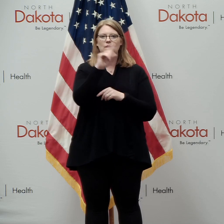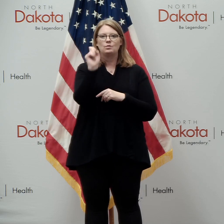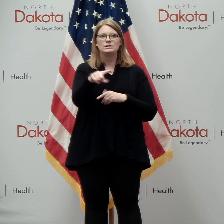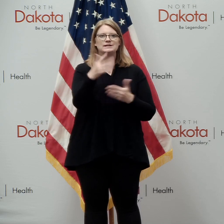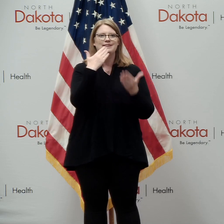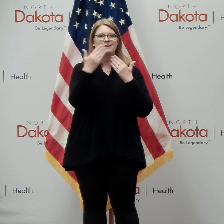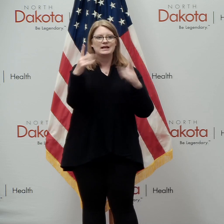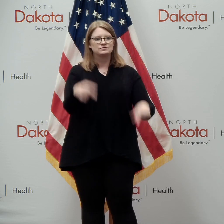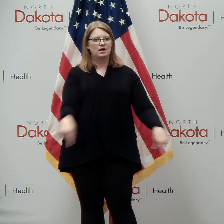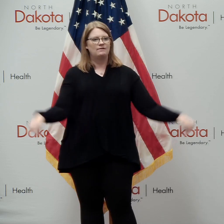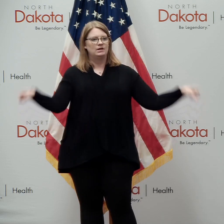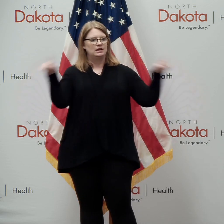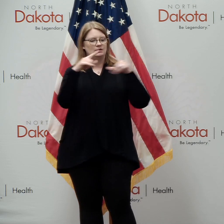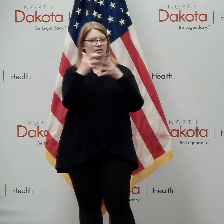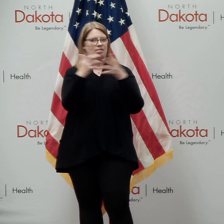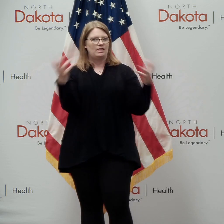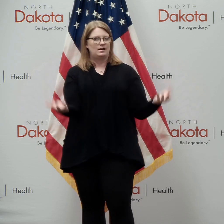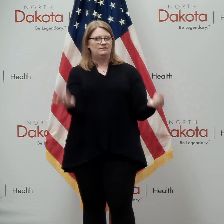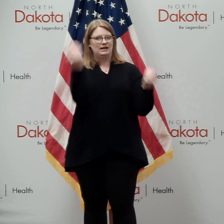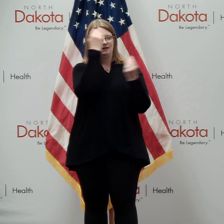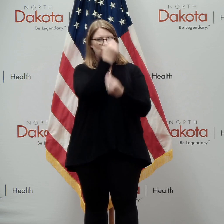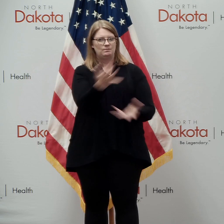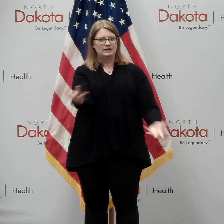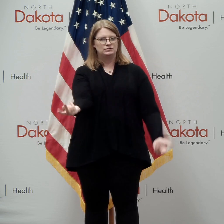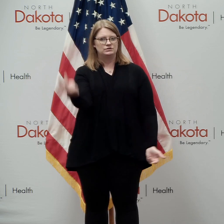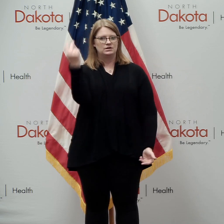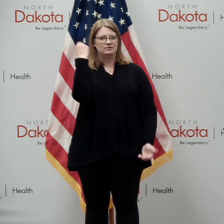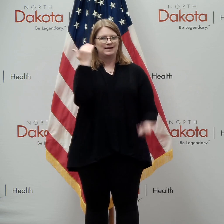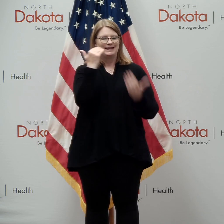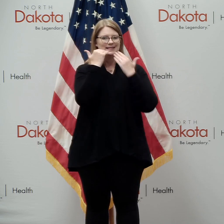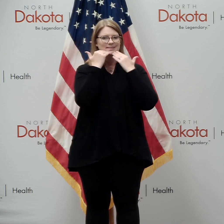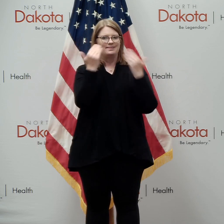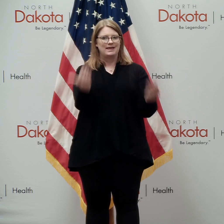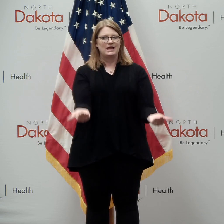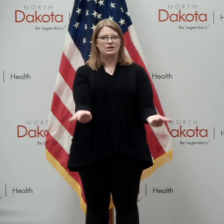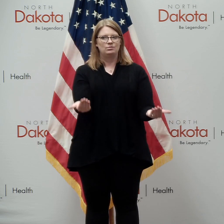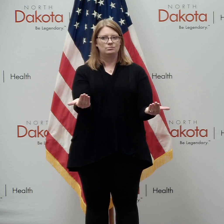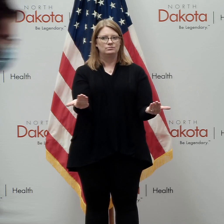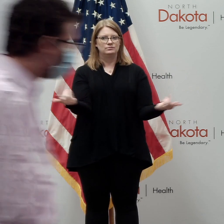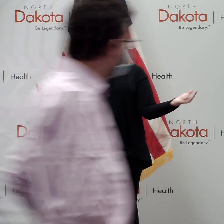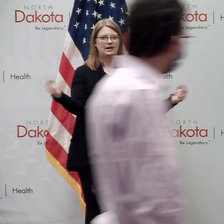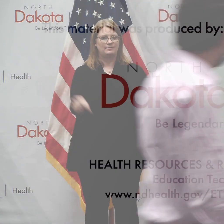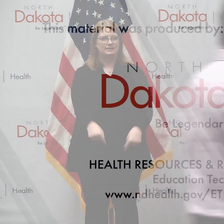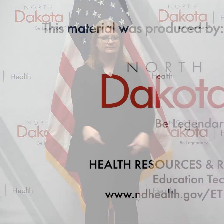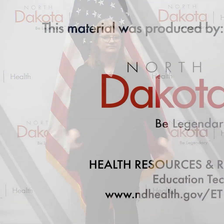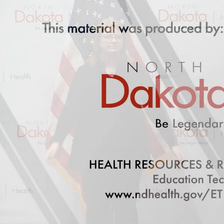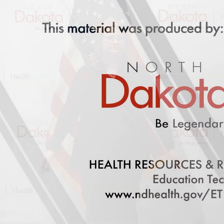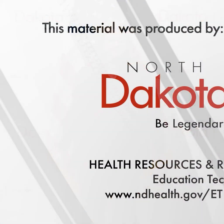being here. Lots to cover today, and thank you all for being here.